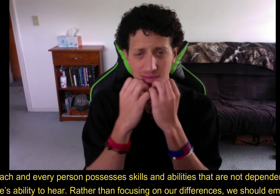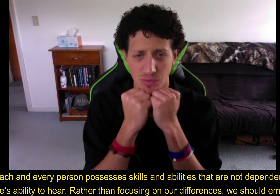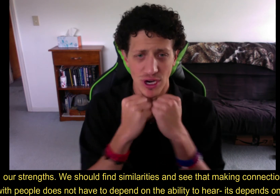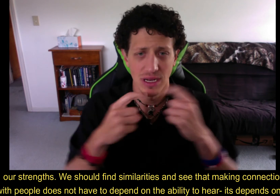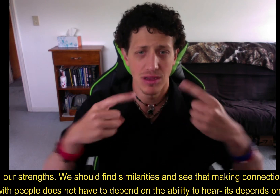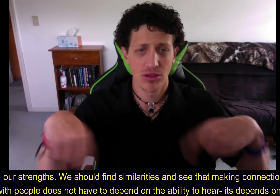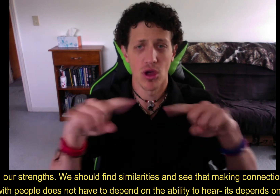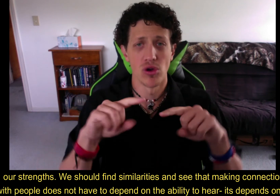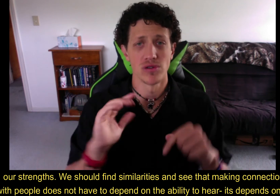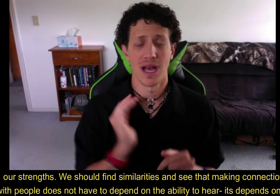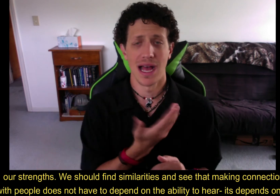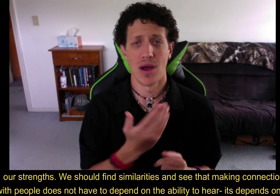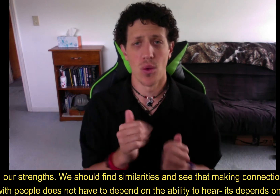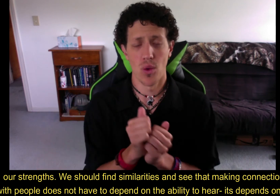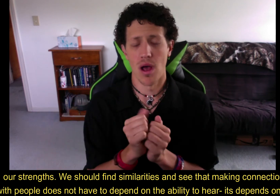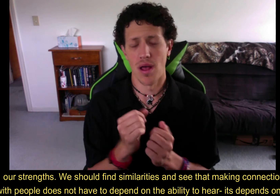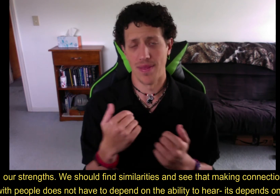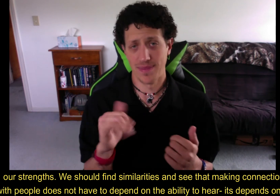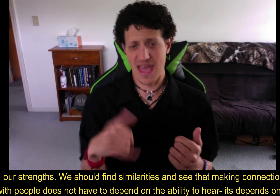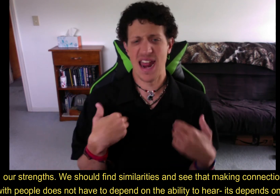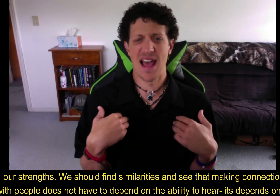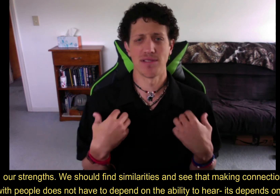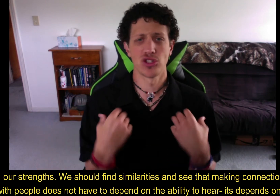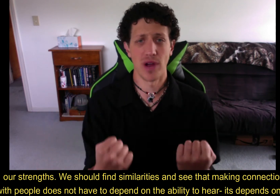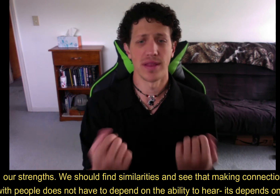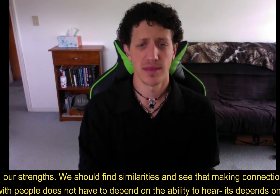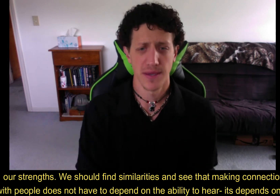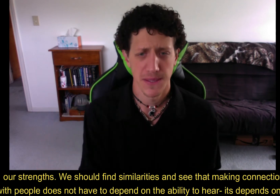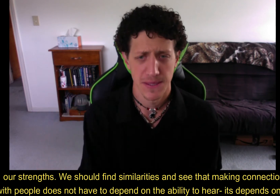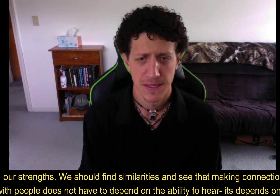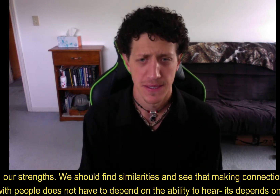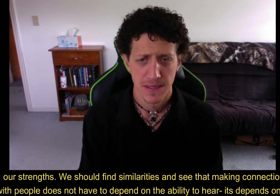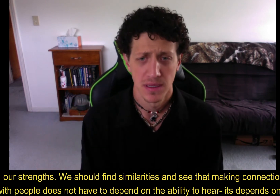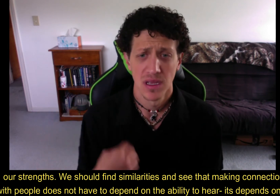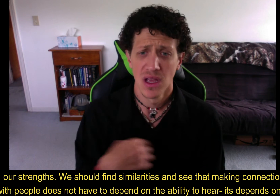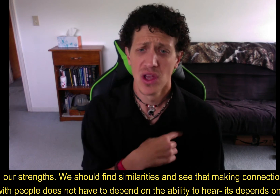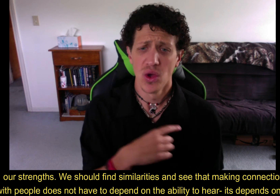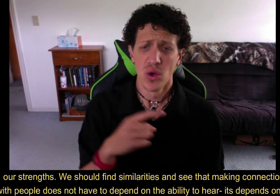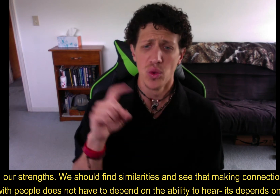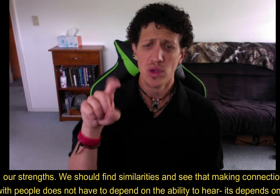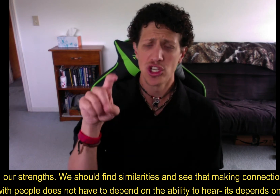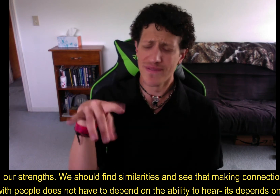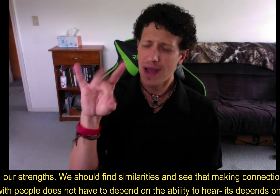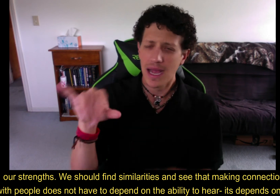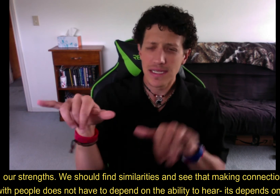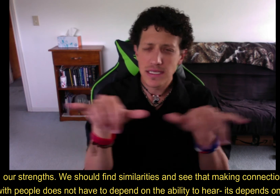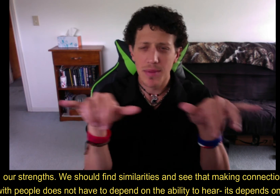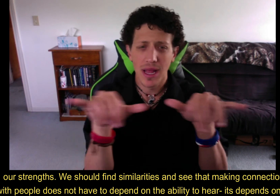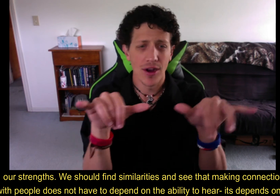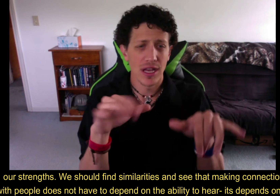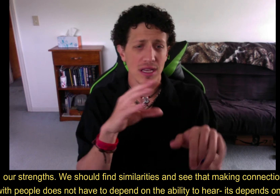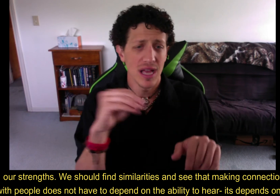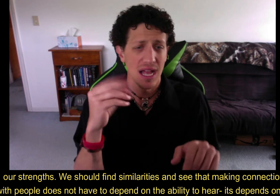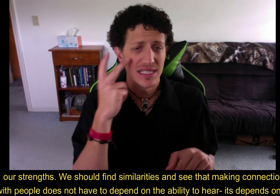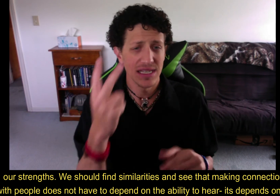embrace those that have strengths. We should find similarities and see